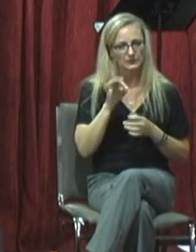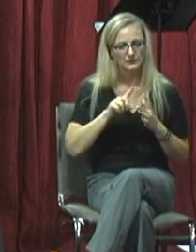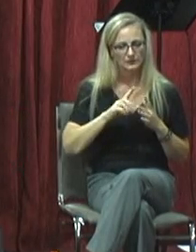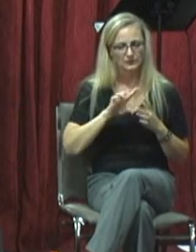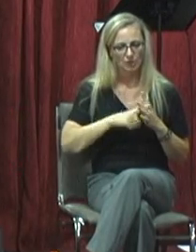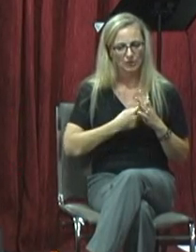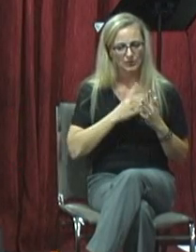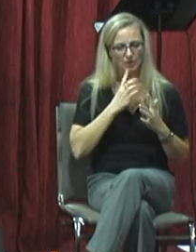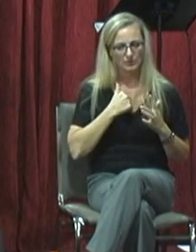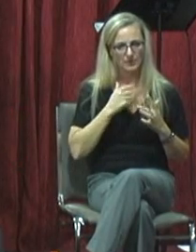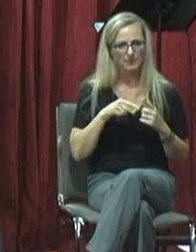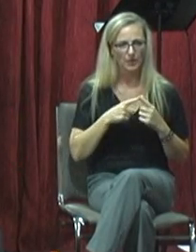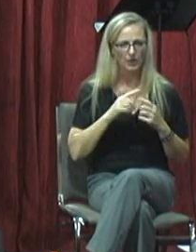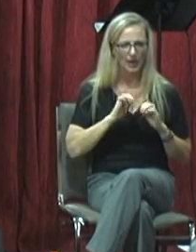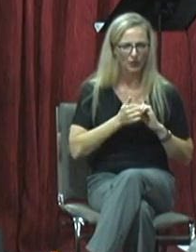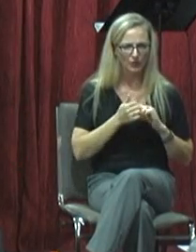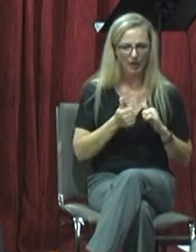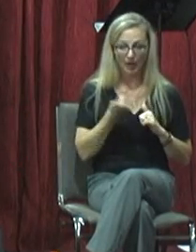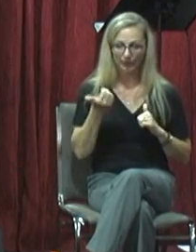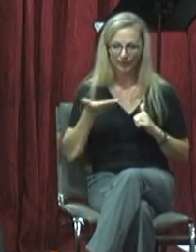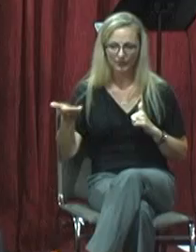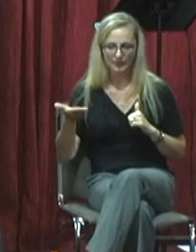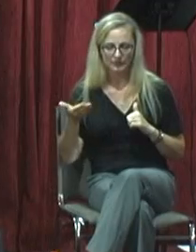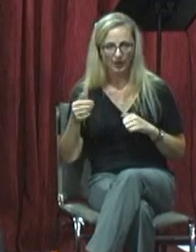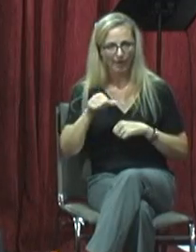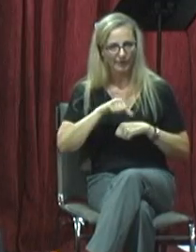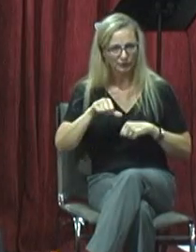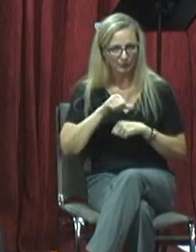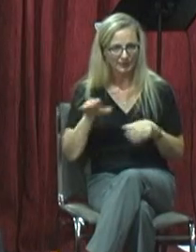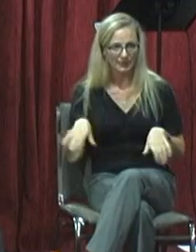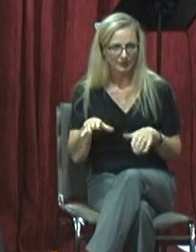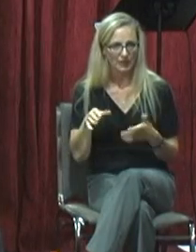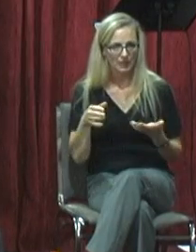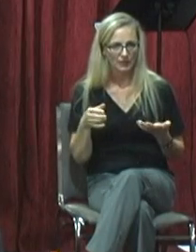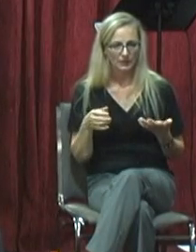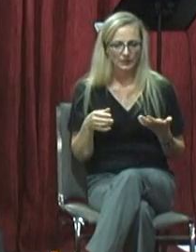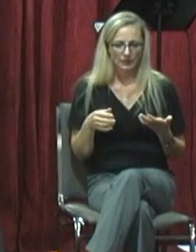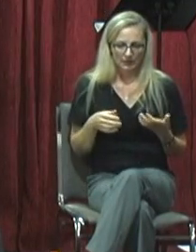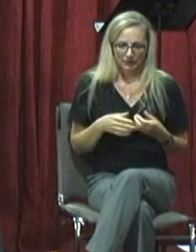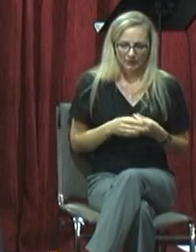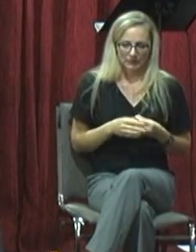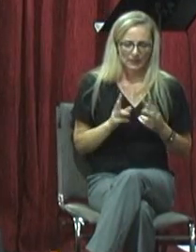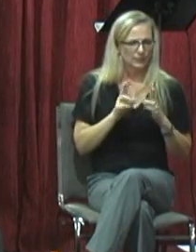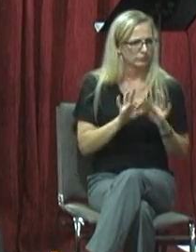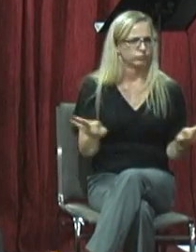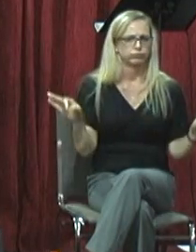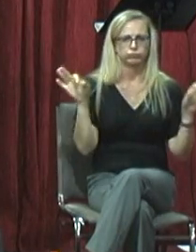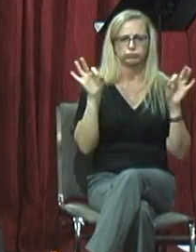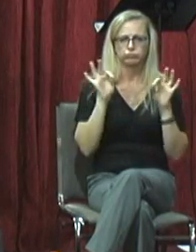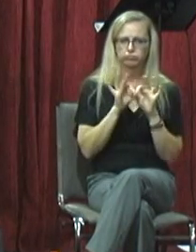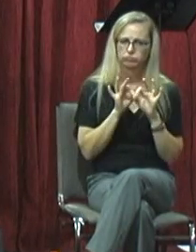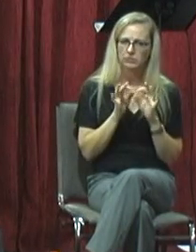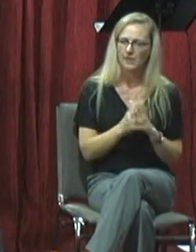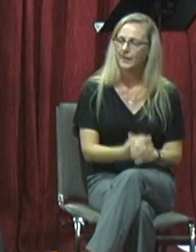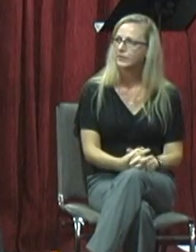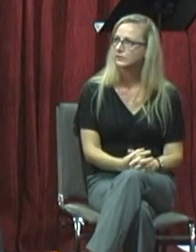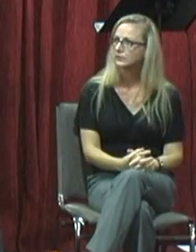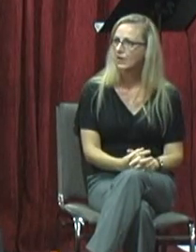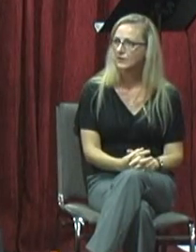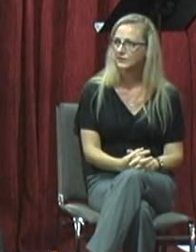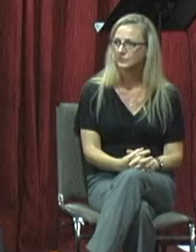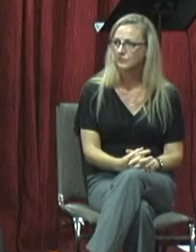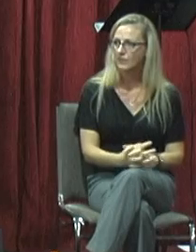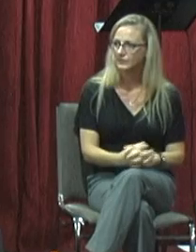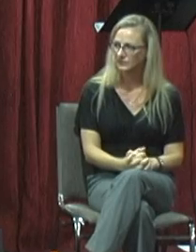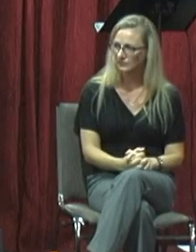how there are some other things for which anointing is done. And they are very important things. So I did what all